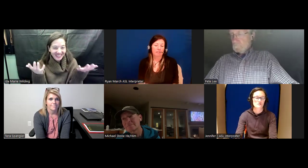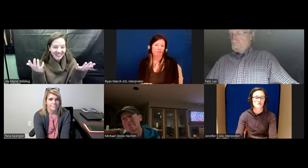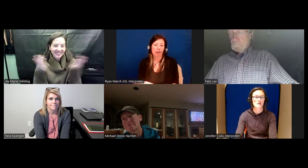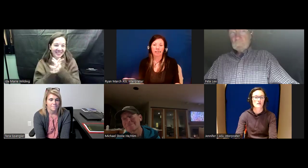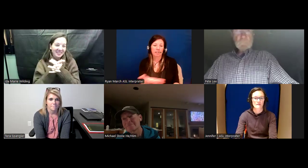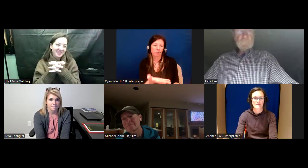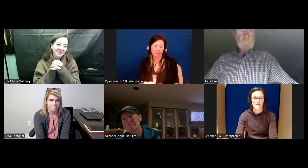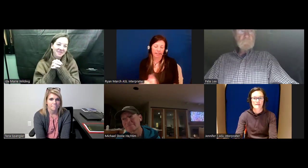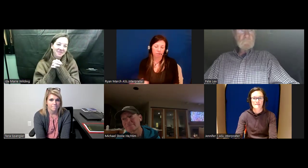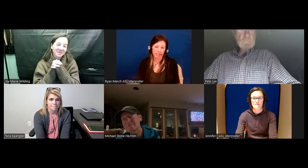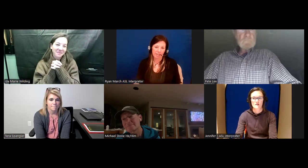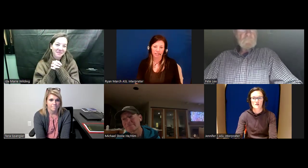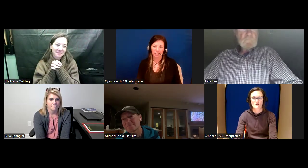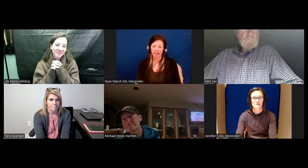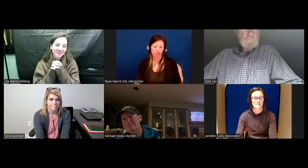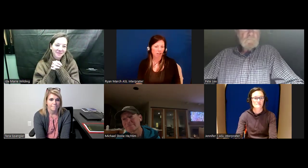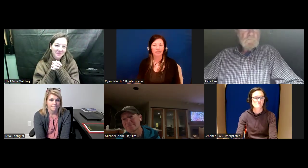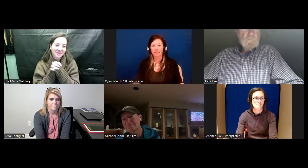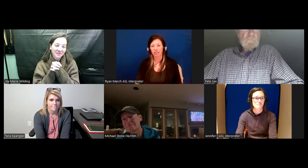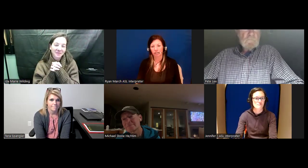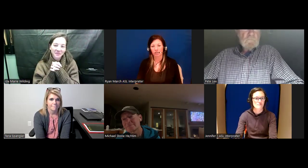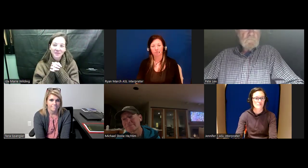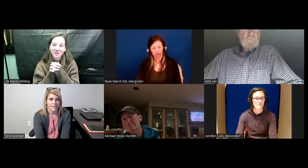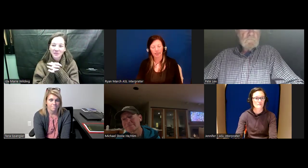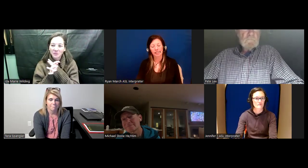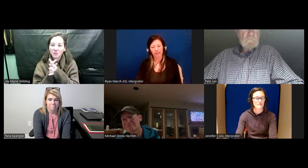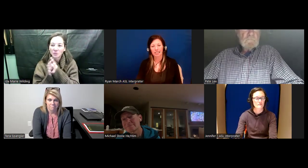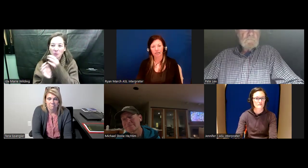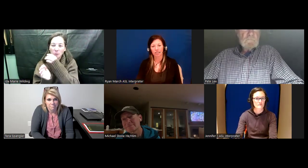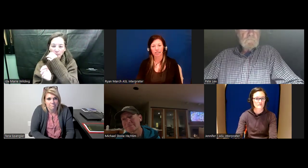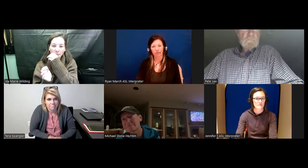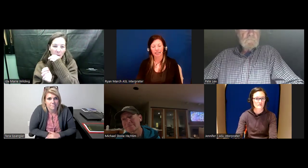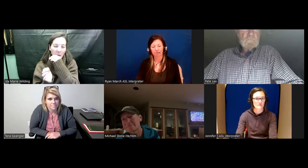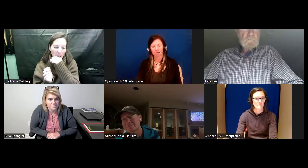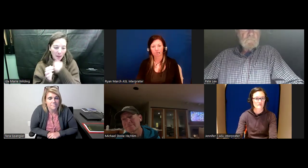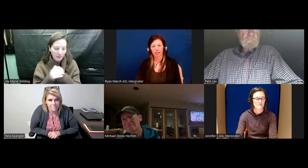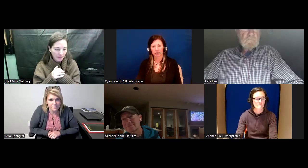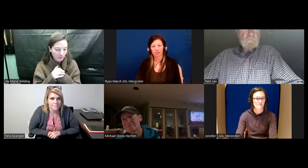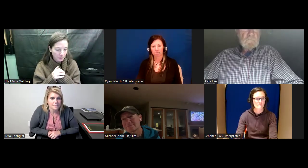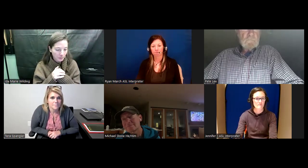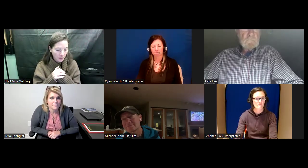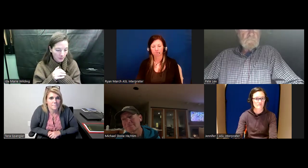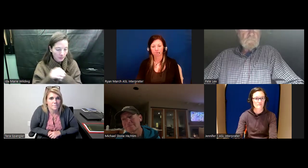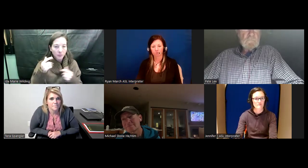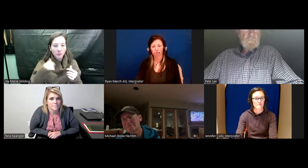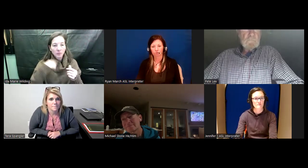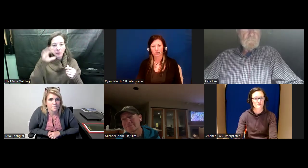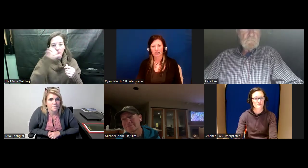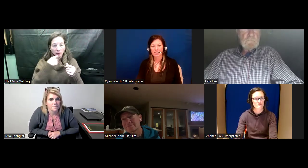sign, regardless of what Tara was saying, regardless of the student, they TOD should know sign, period.